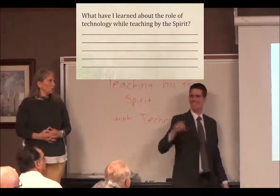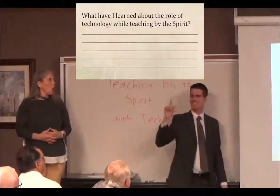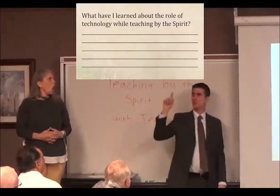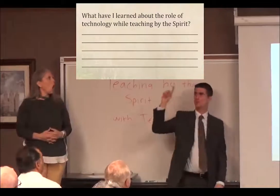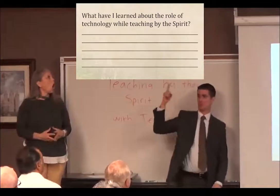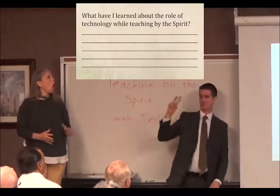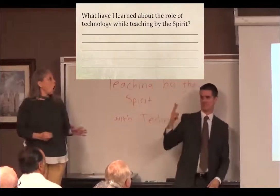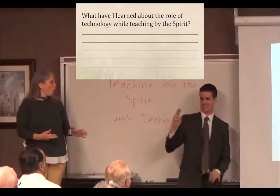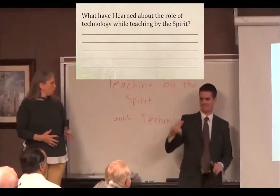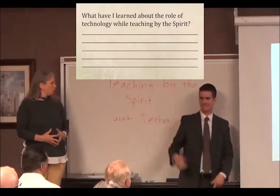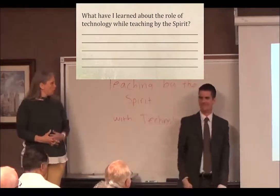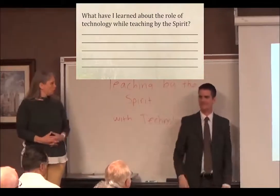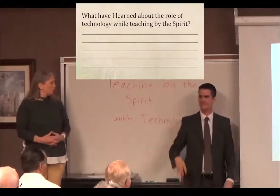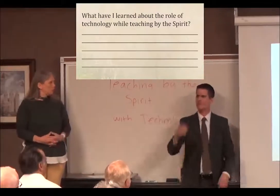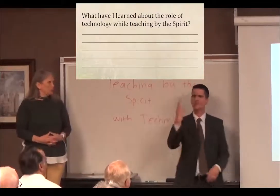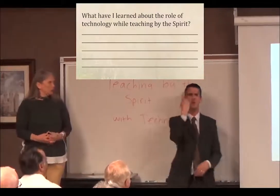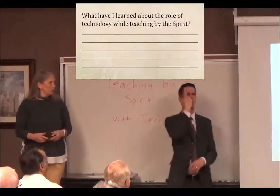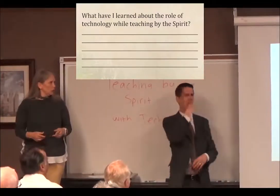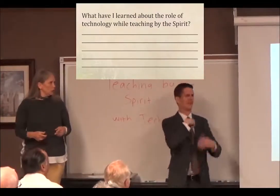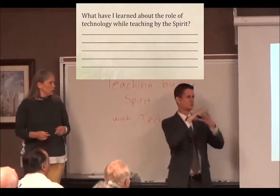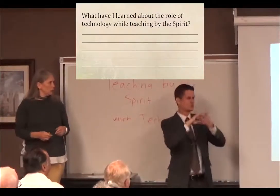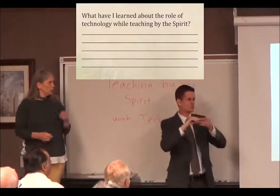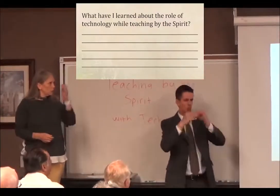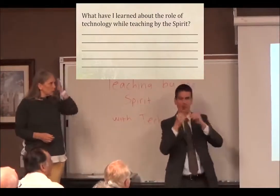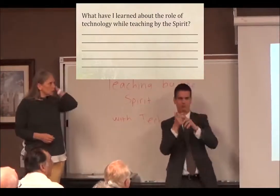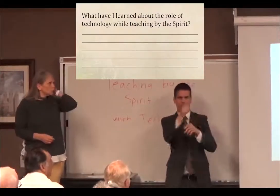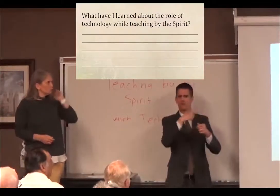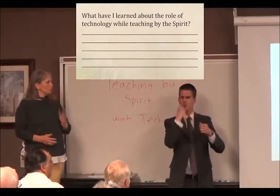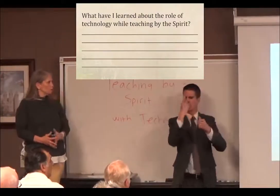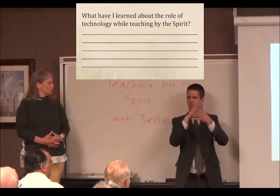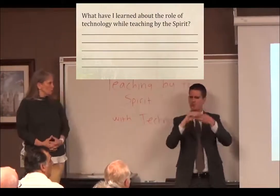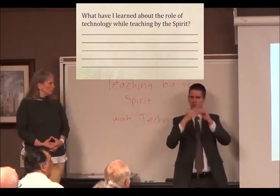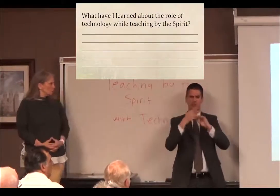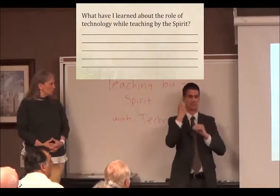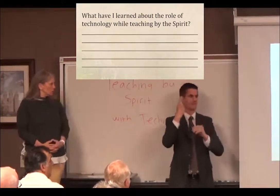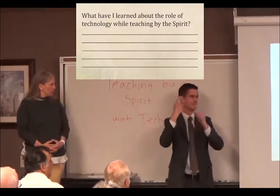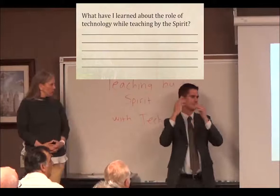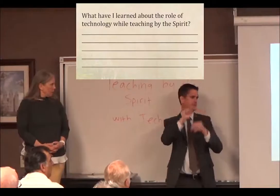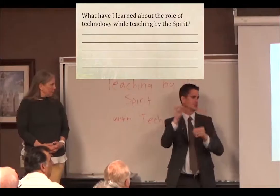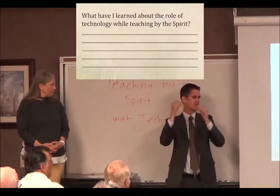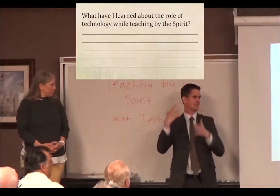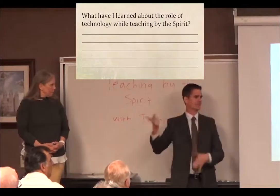first. You know, order is important. Quick story, and we'll go.